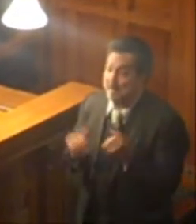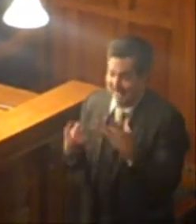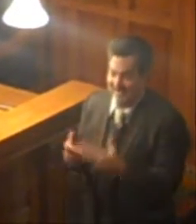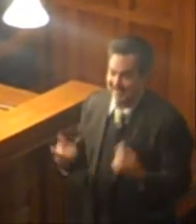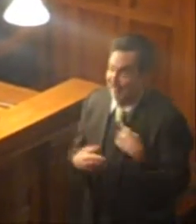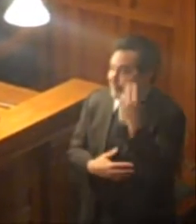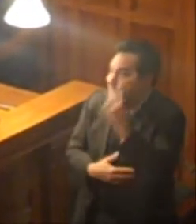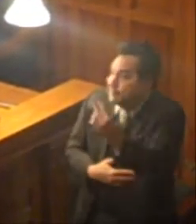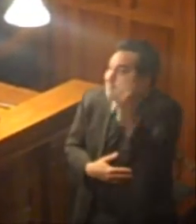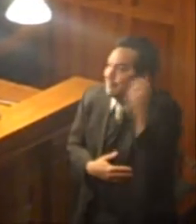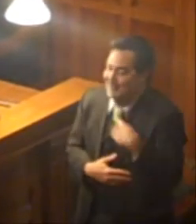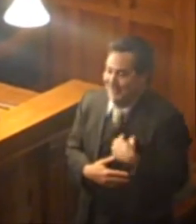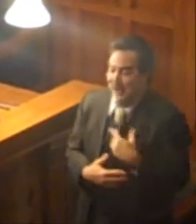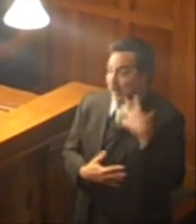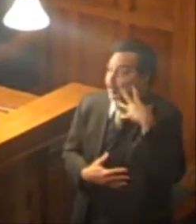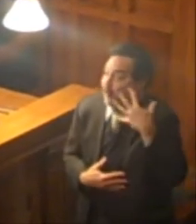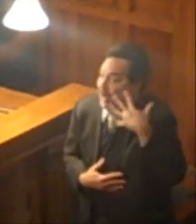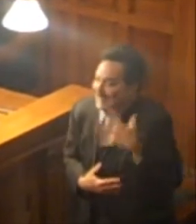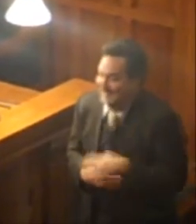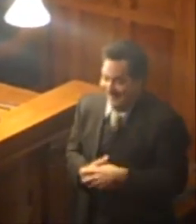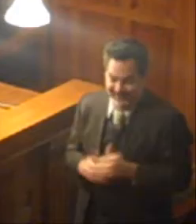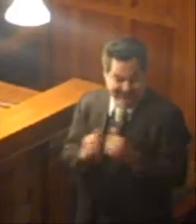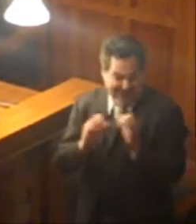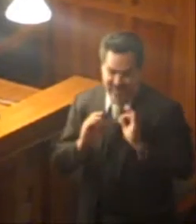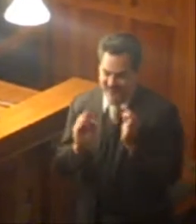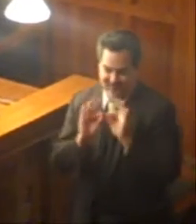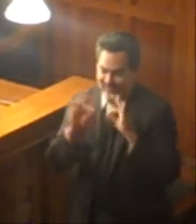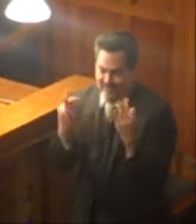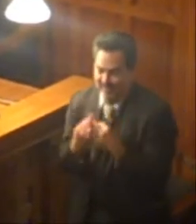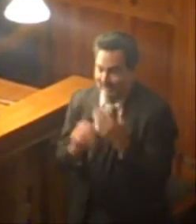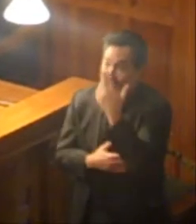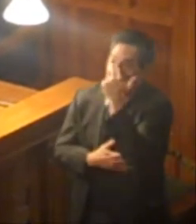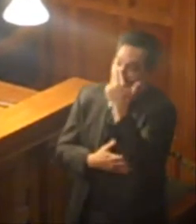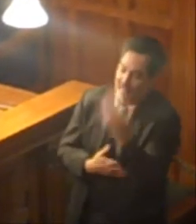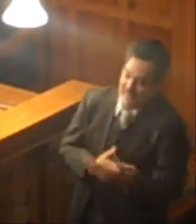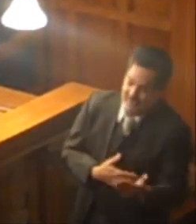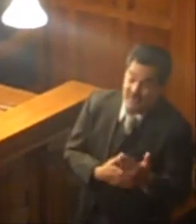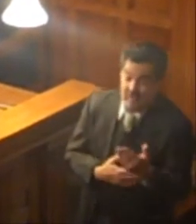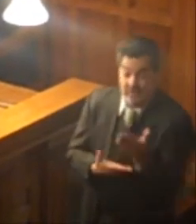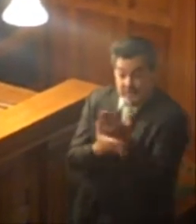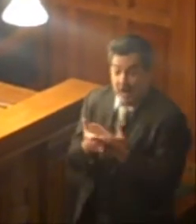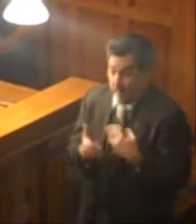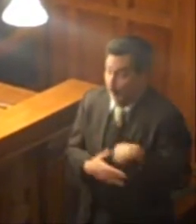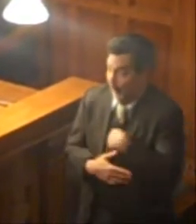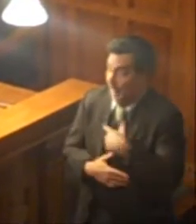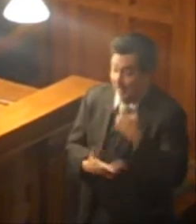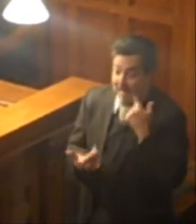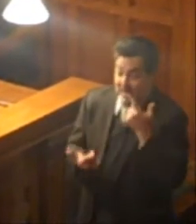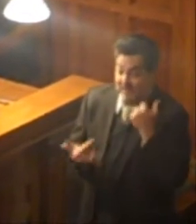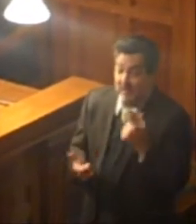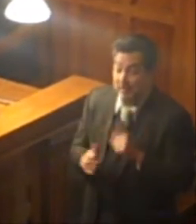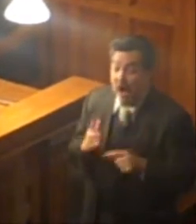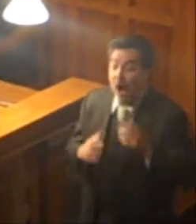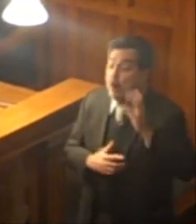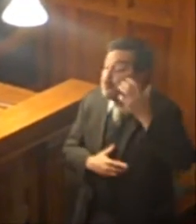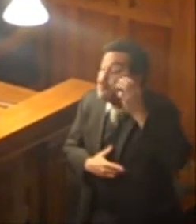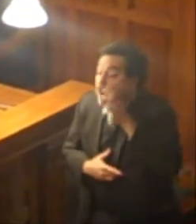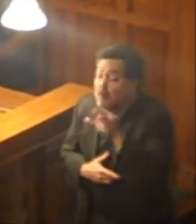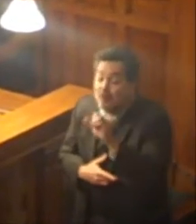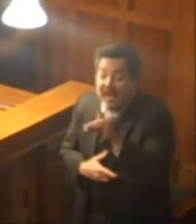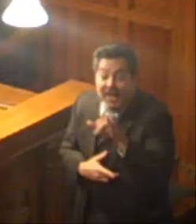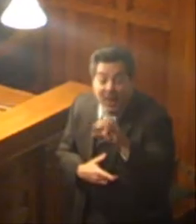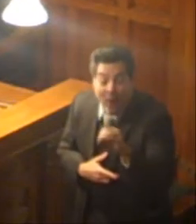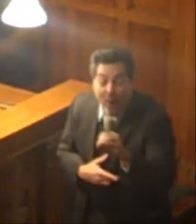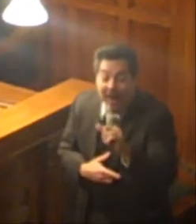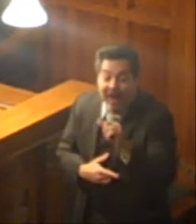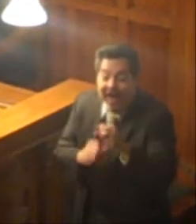years with the children. We laugh about some of them now, but your radio ads, your newspaper